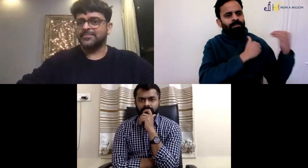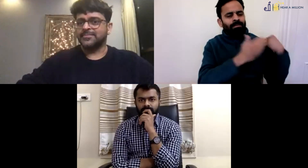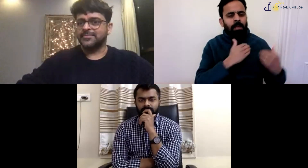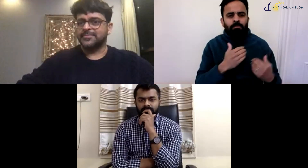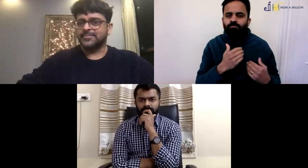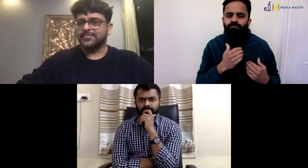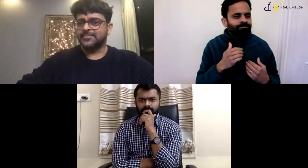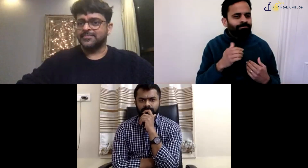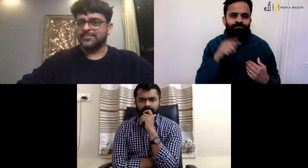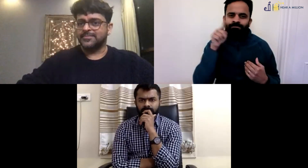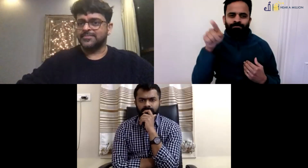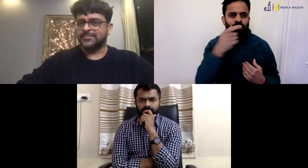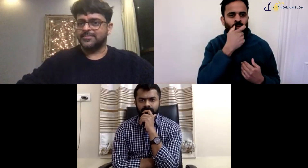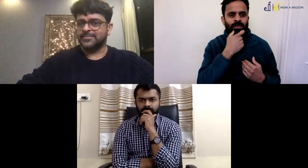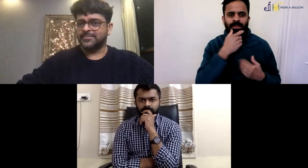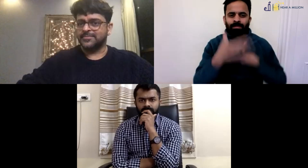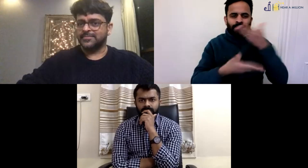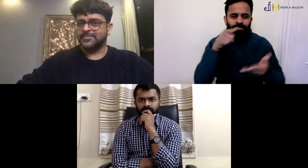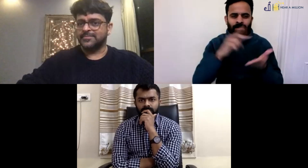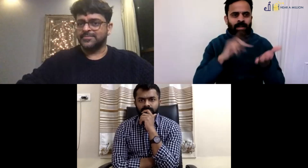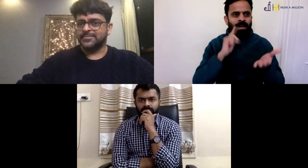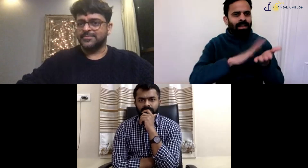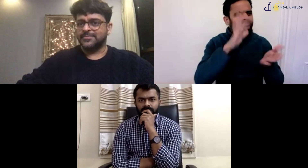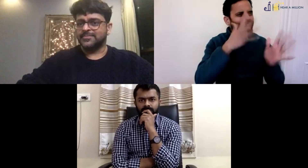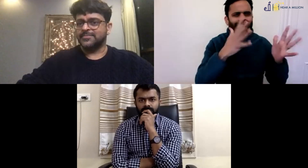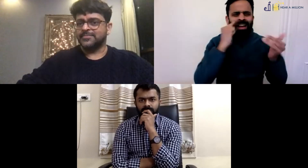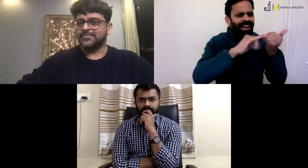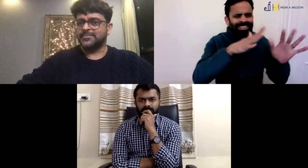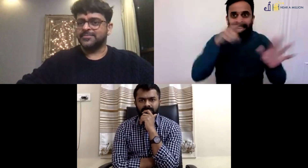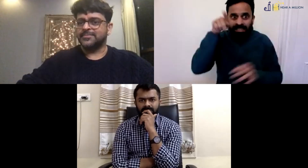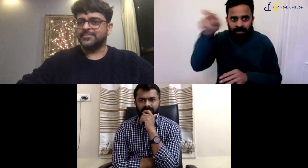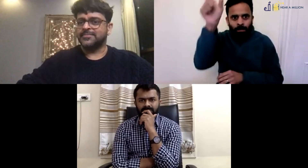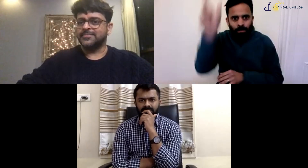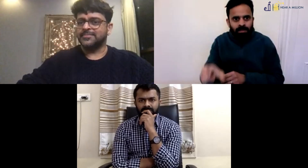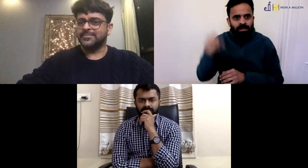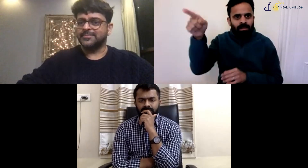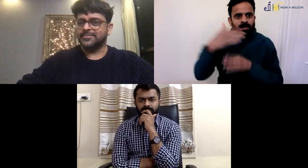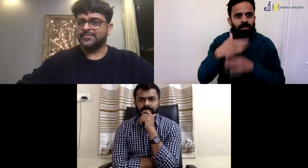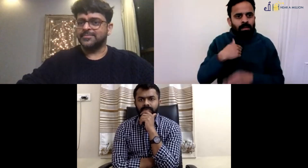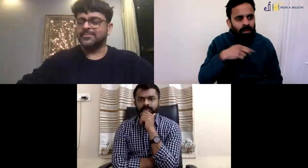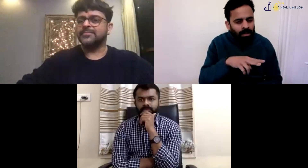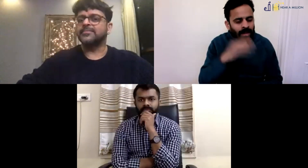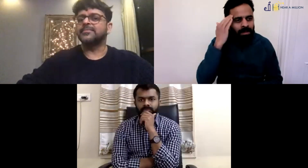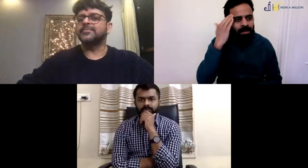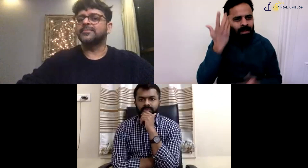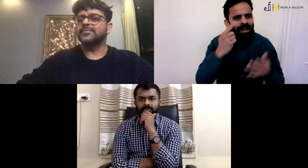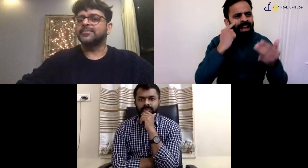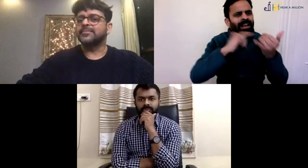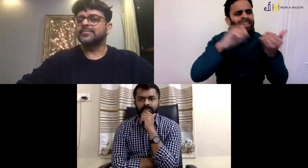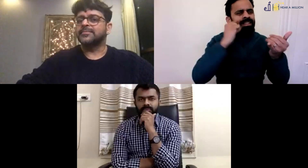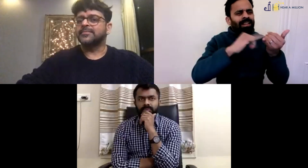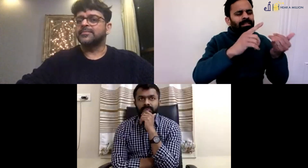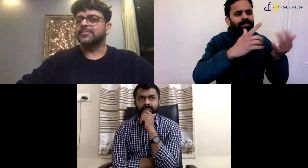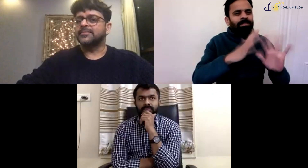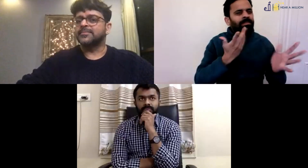it's a lot of times, deaf people have asked me that, Sujit, um, that thing, that person who shared something